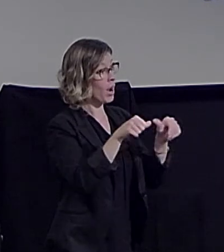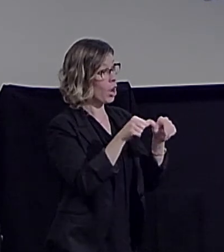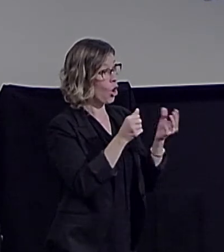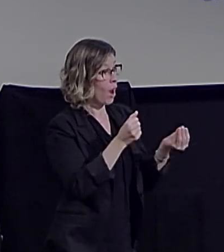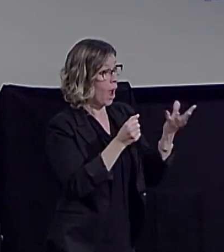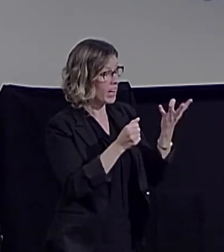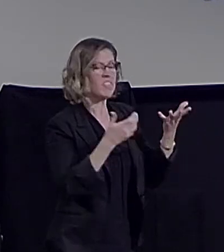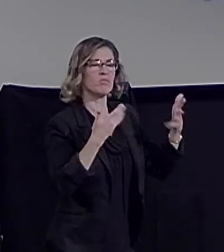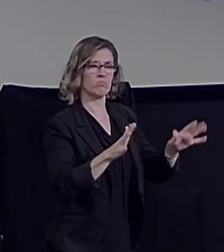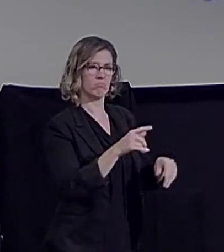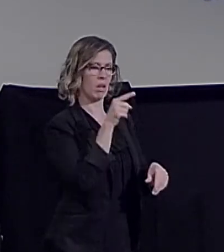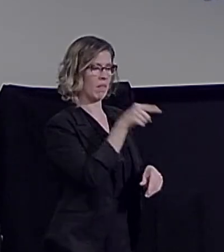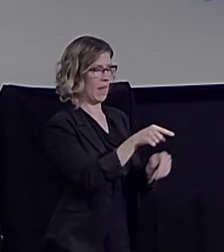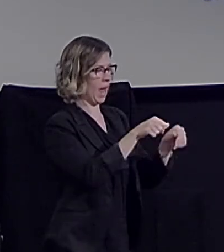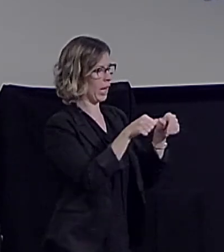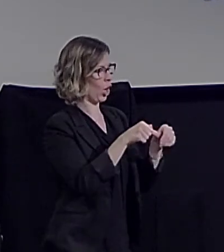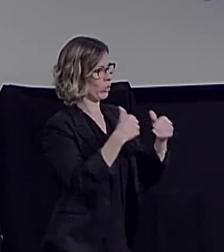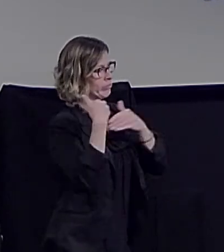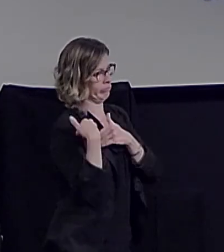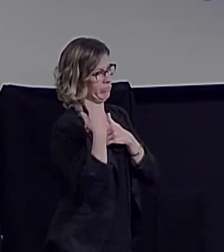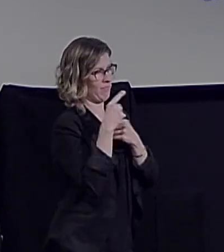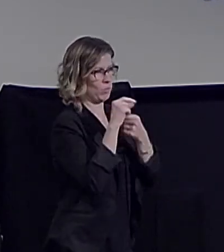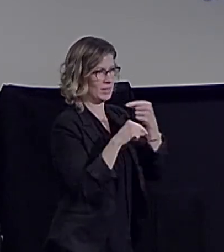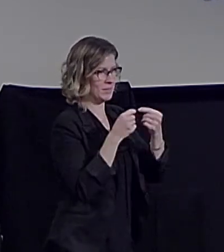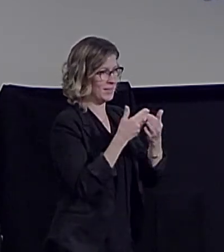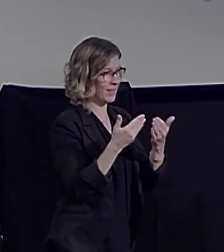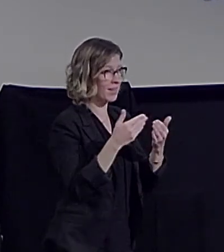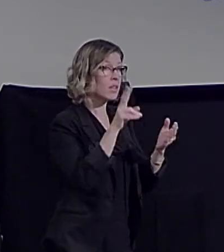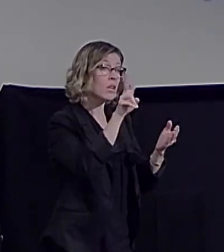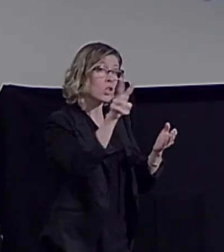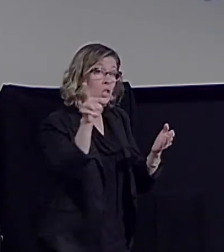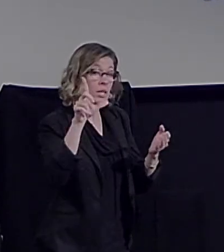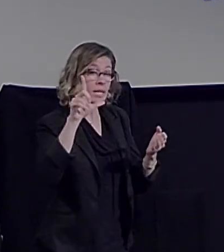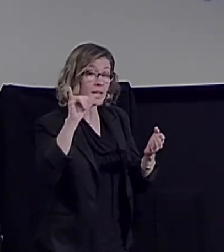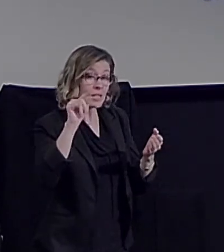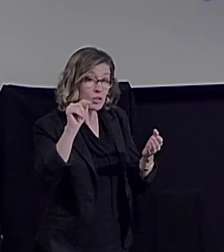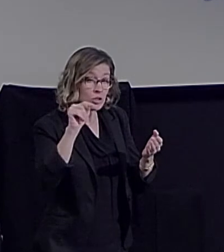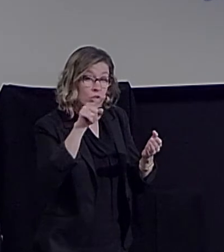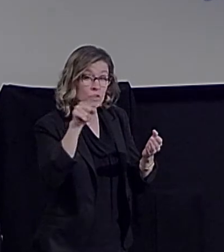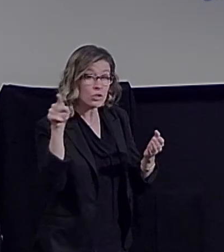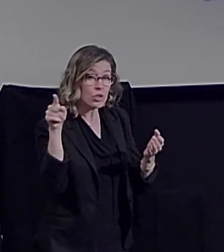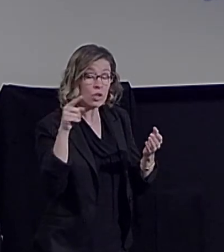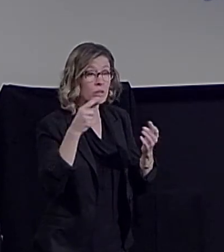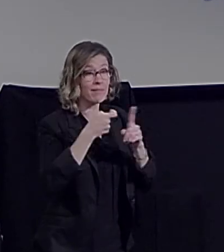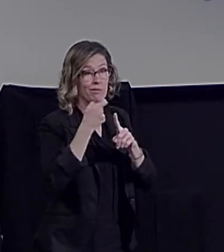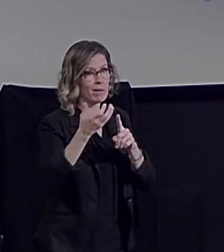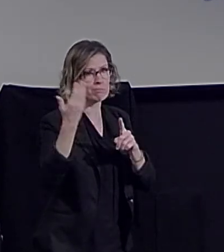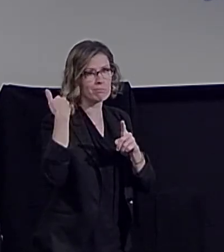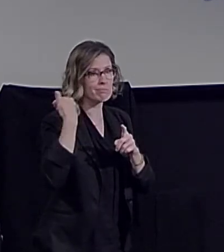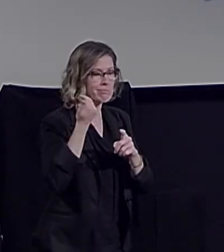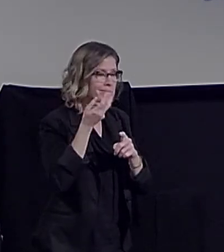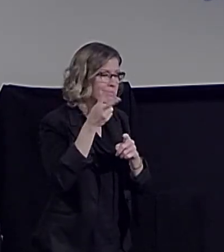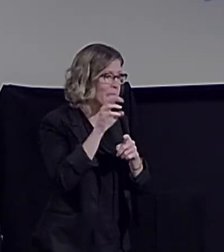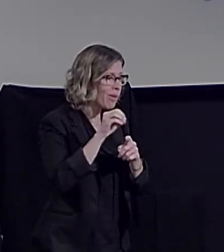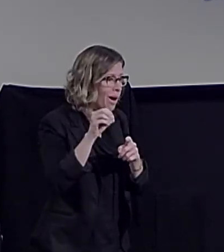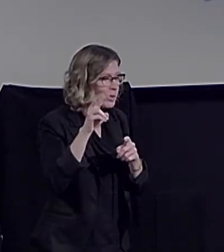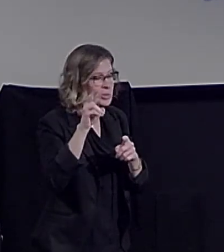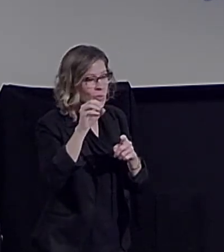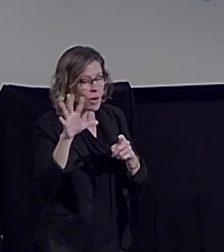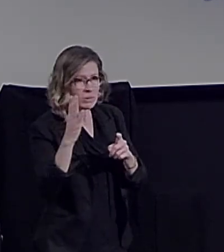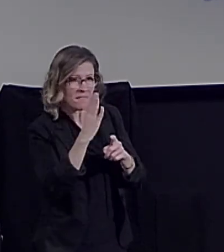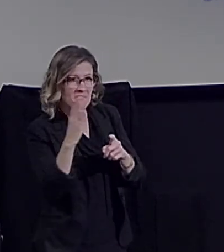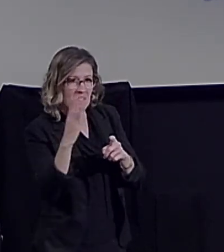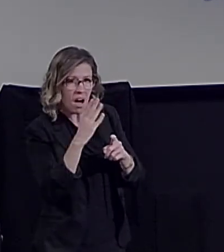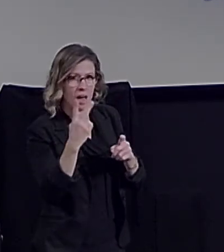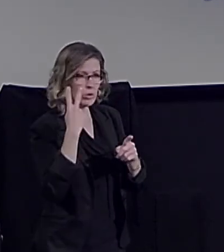therefore this area for something. If you read the literature of FMRI from 2000, 2005, you find